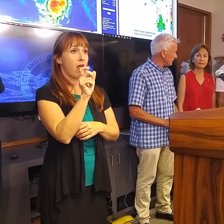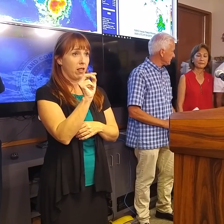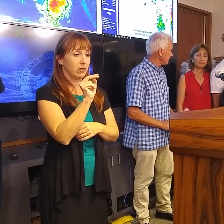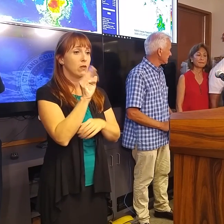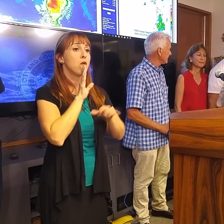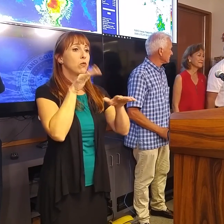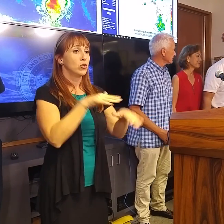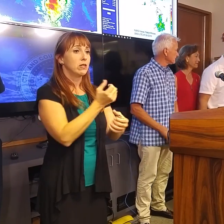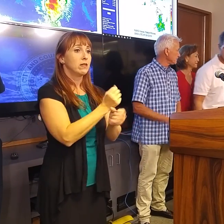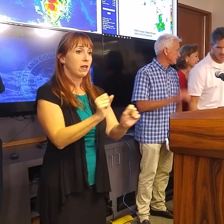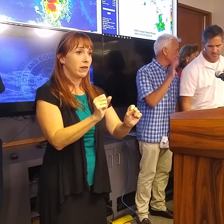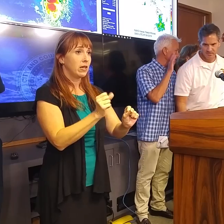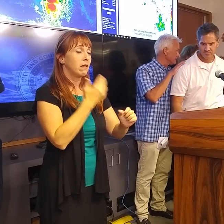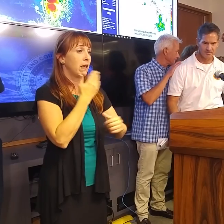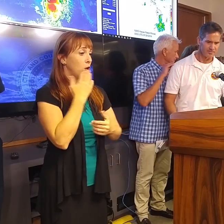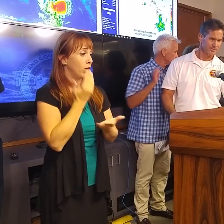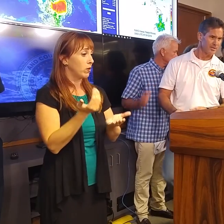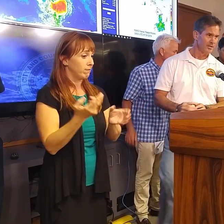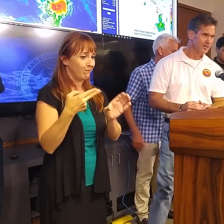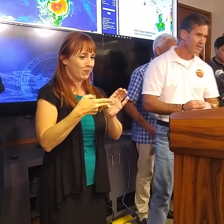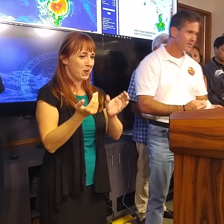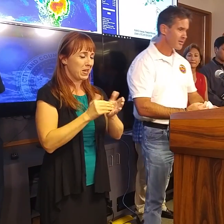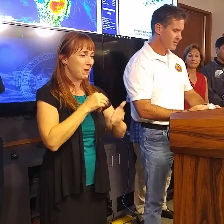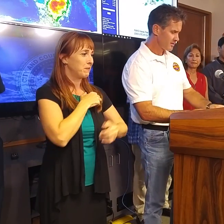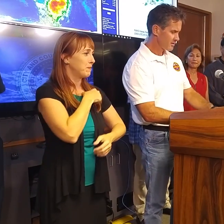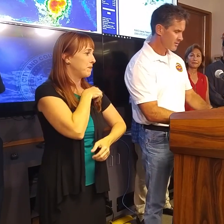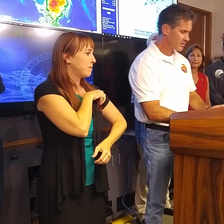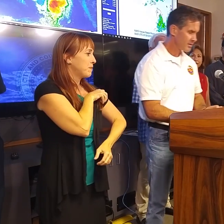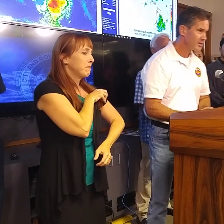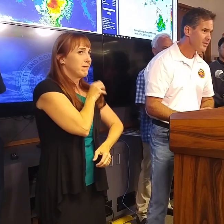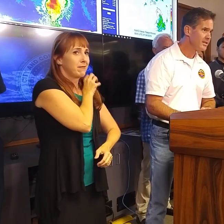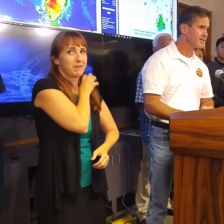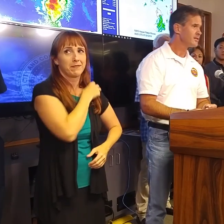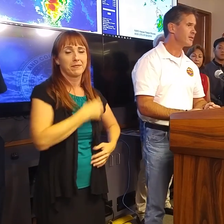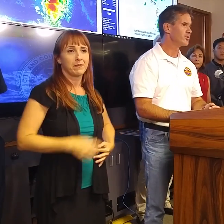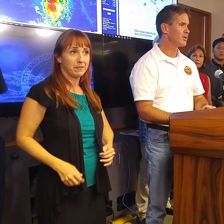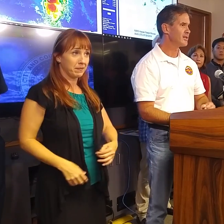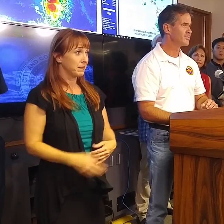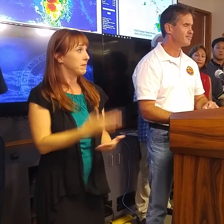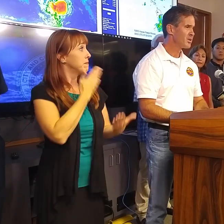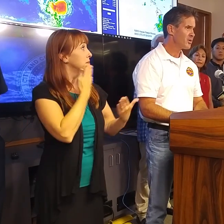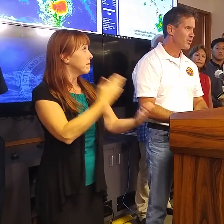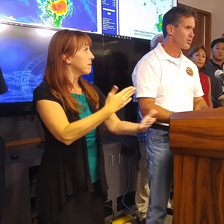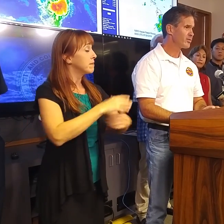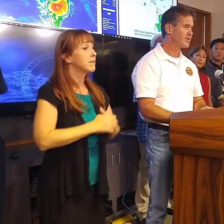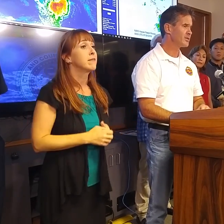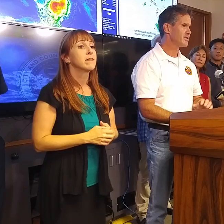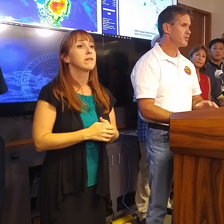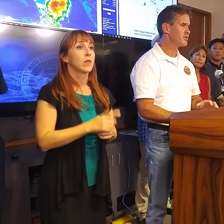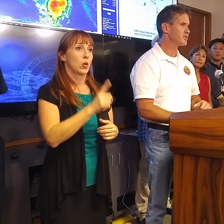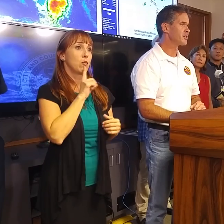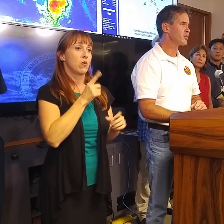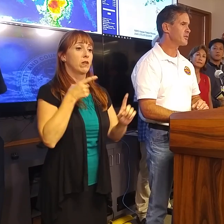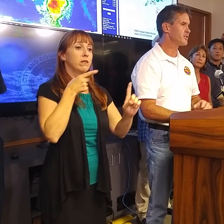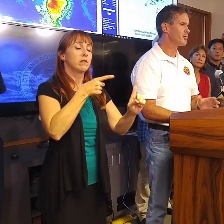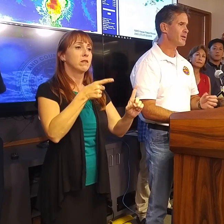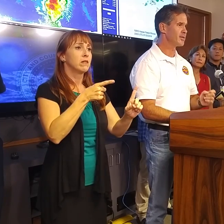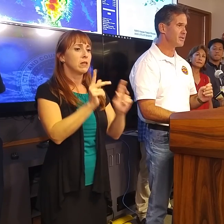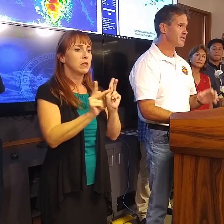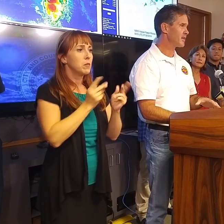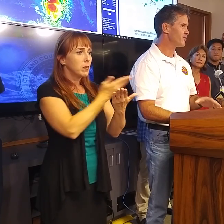Ocean Safety. Thanks, Kevin, for being here again. Mm-hmm. Appreciate it. Yes, thank you. What we really want to do is just